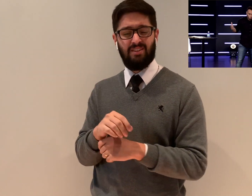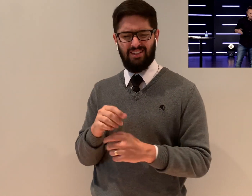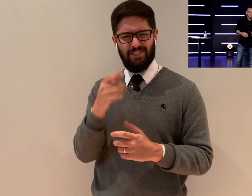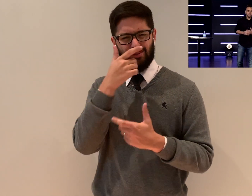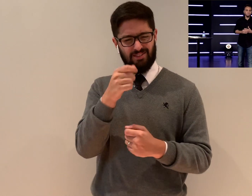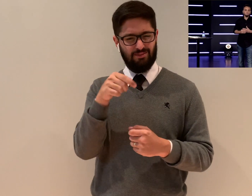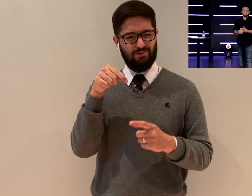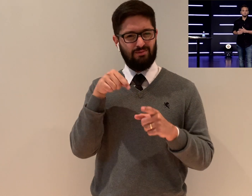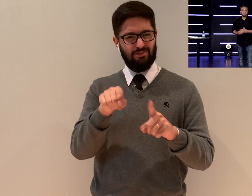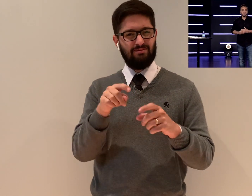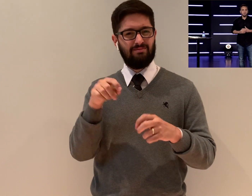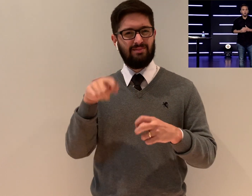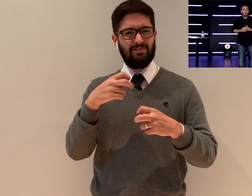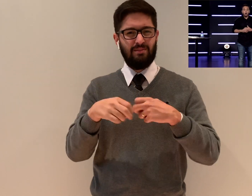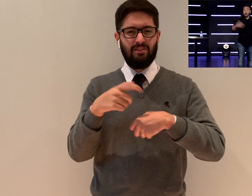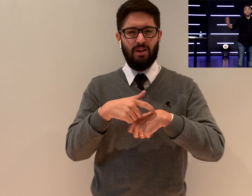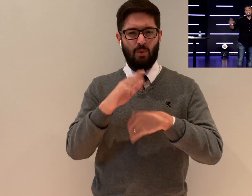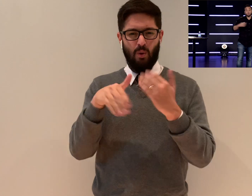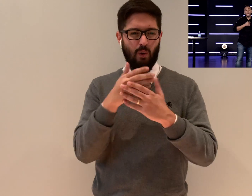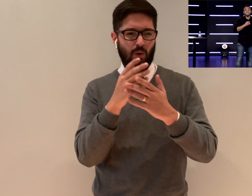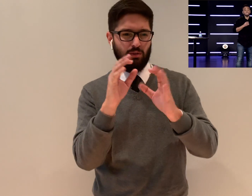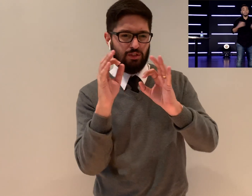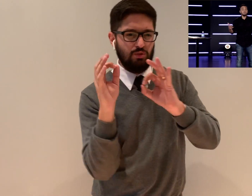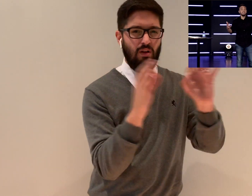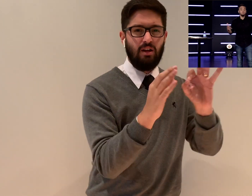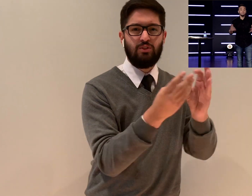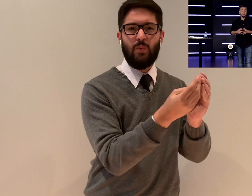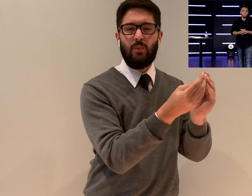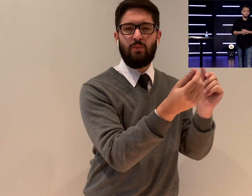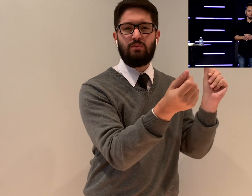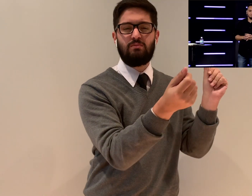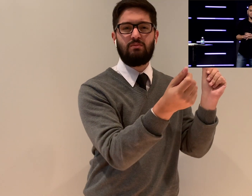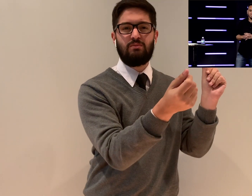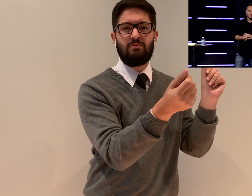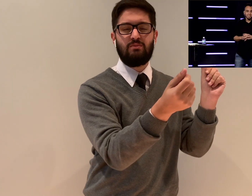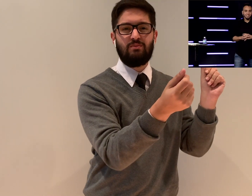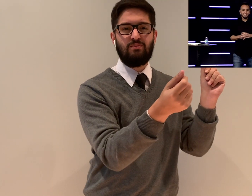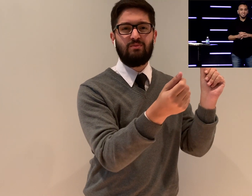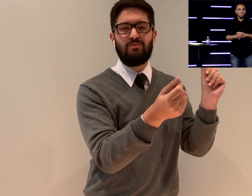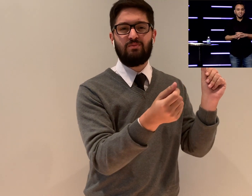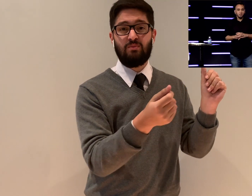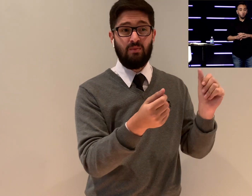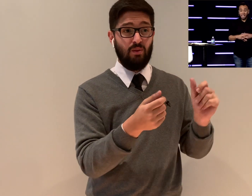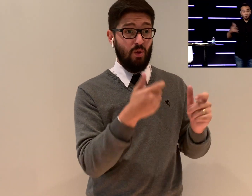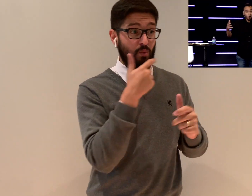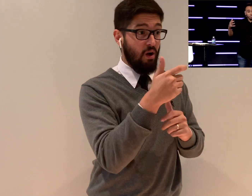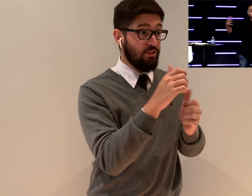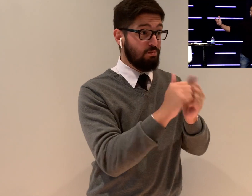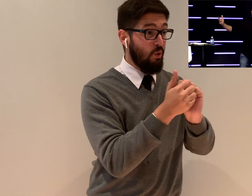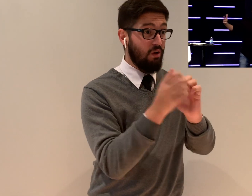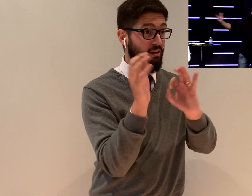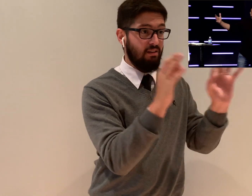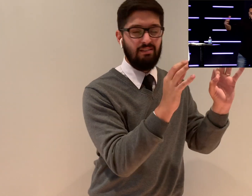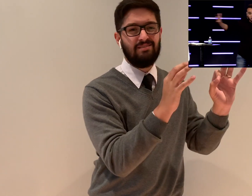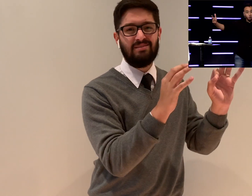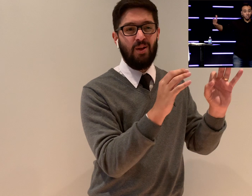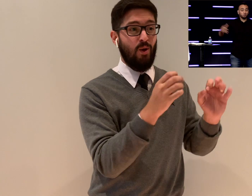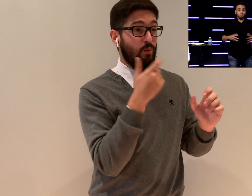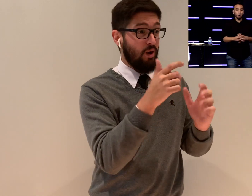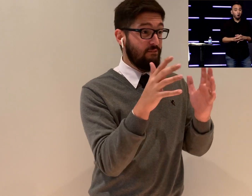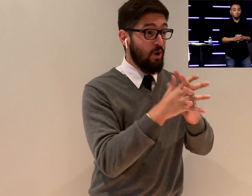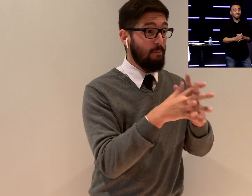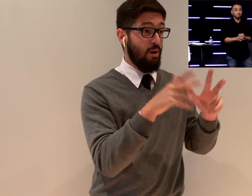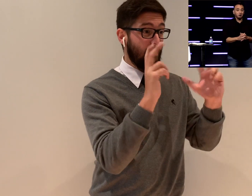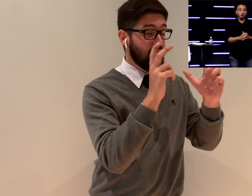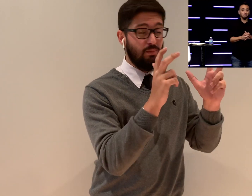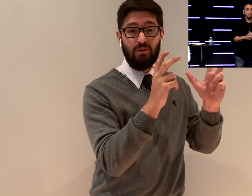this crisis, all distractions have been eliminated? We can't watch sports, men. We can't watch